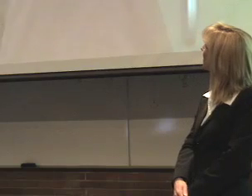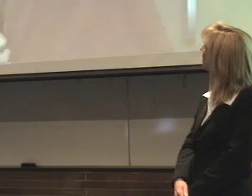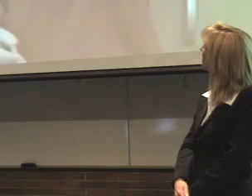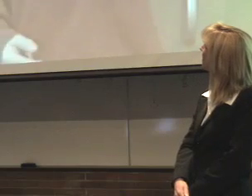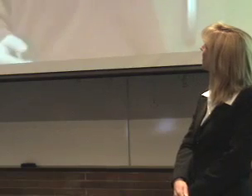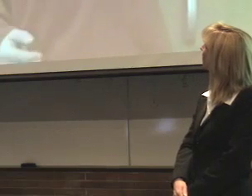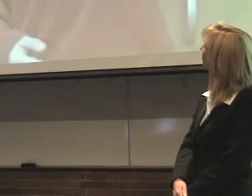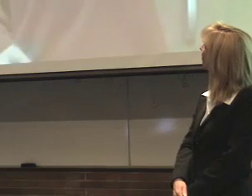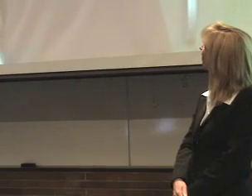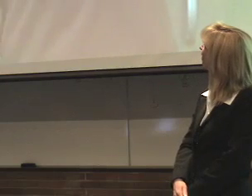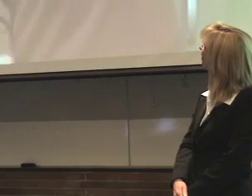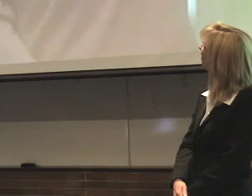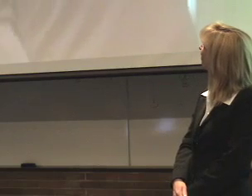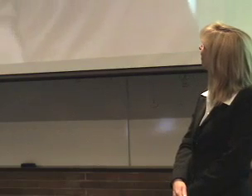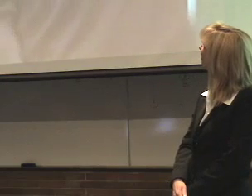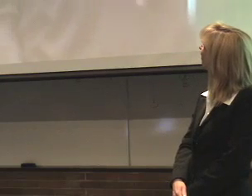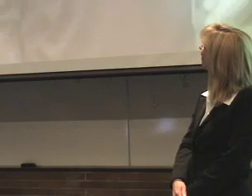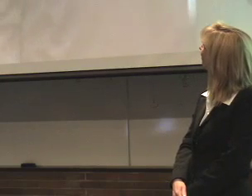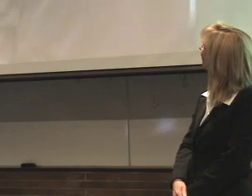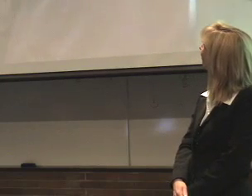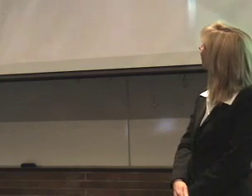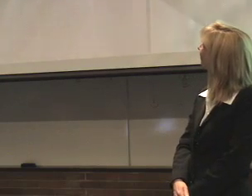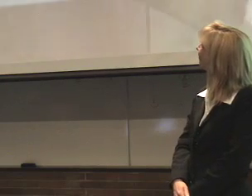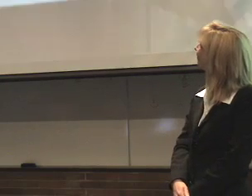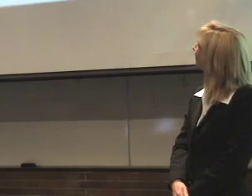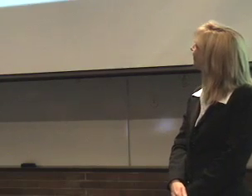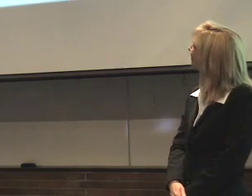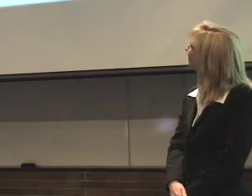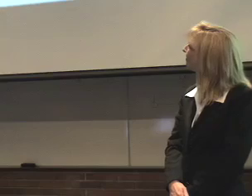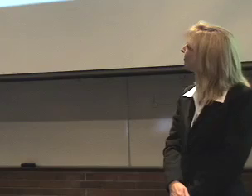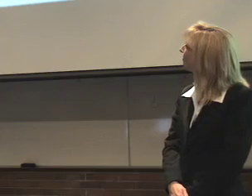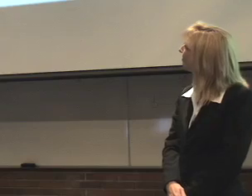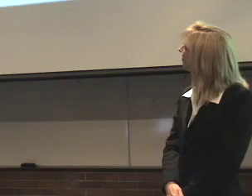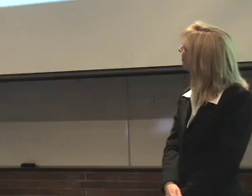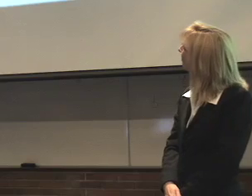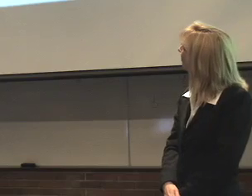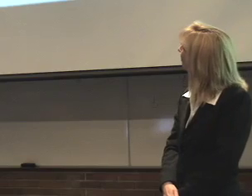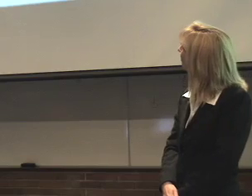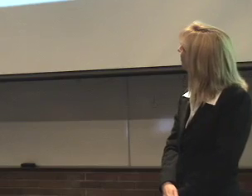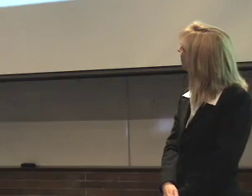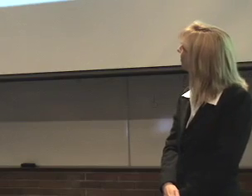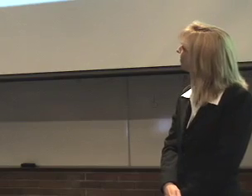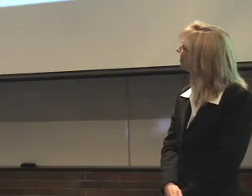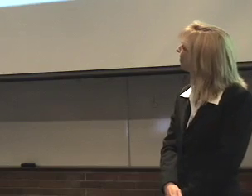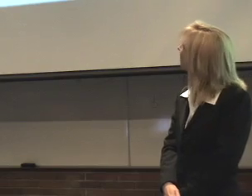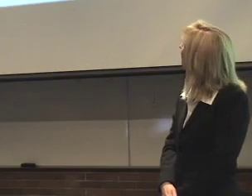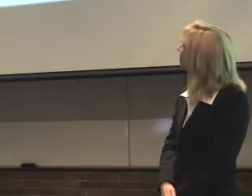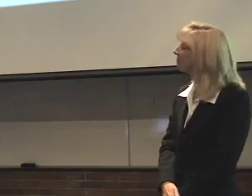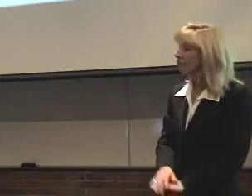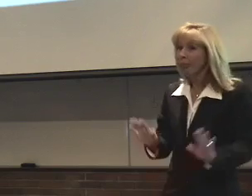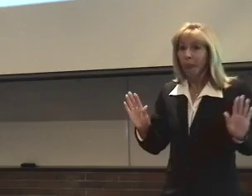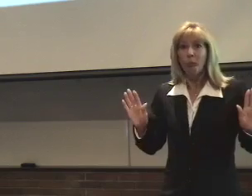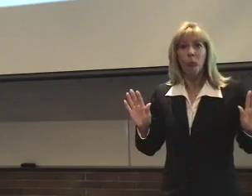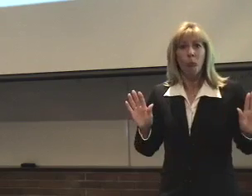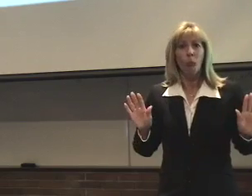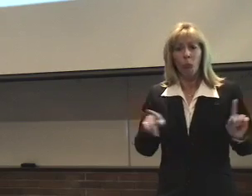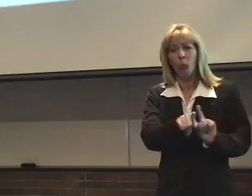Oh, sick. I got a runny nose. And now I got to sign it however they felt they would sign